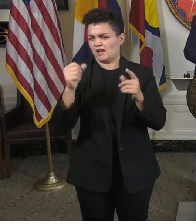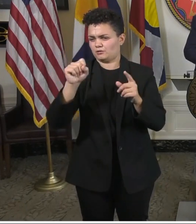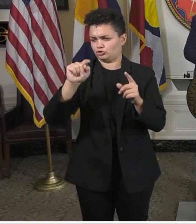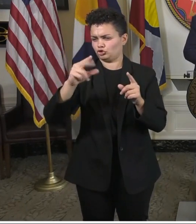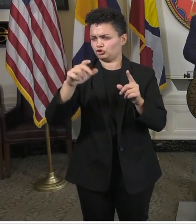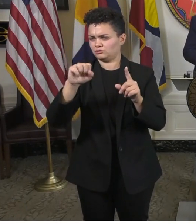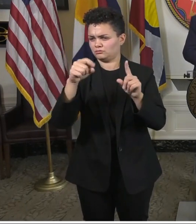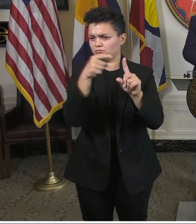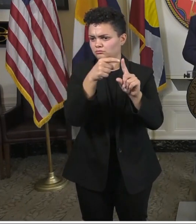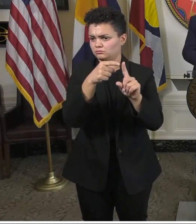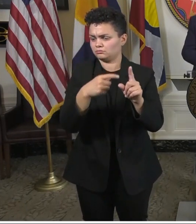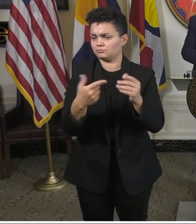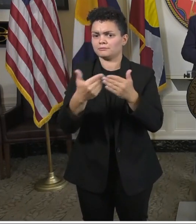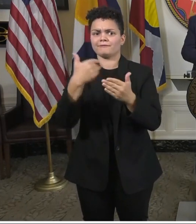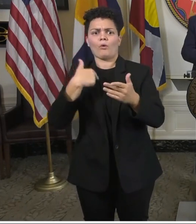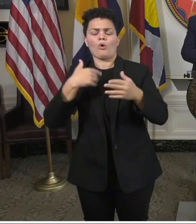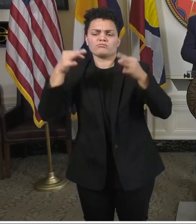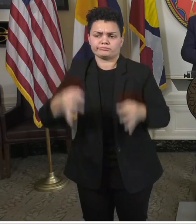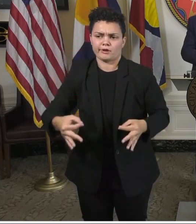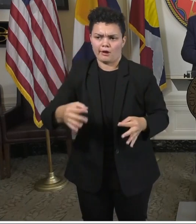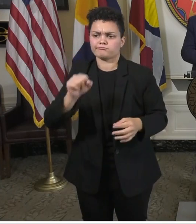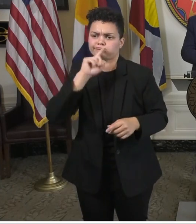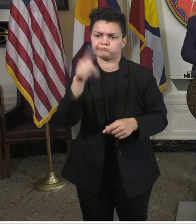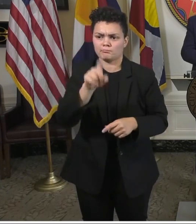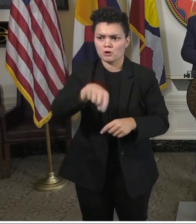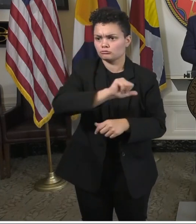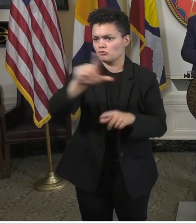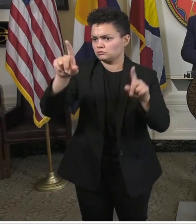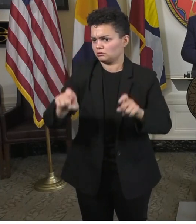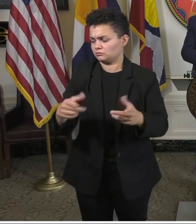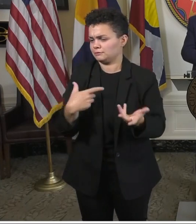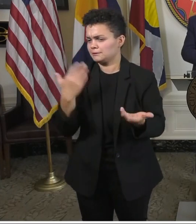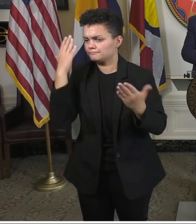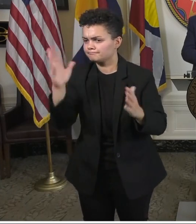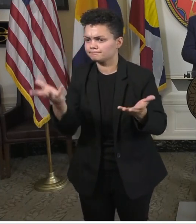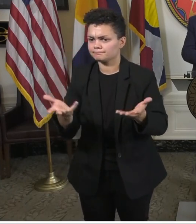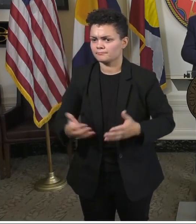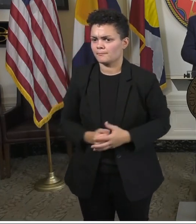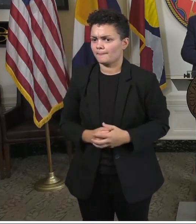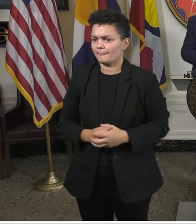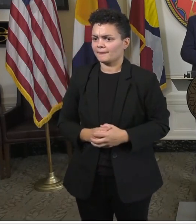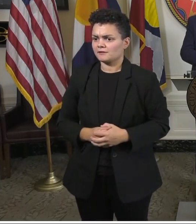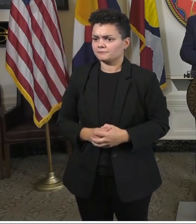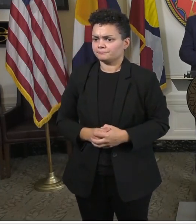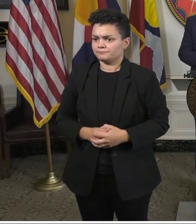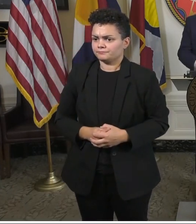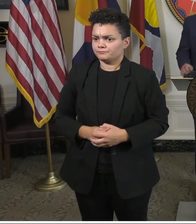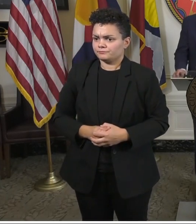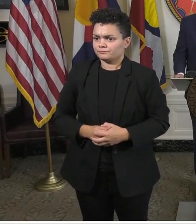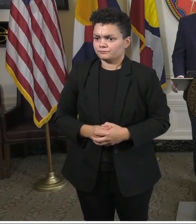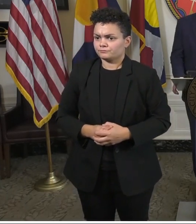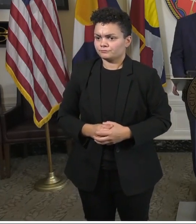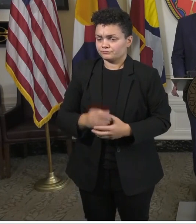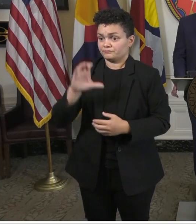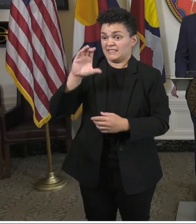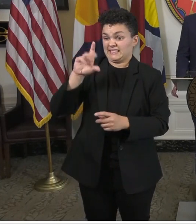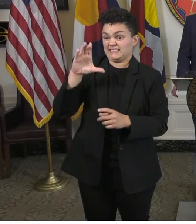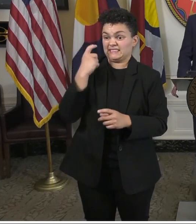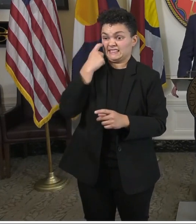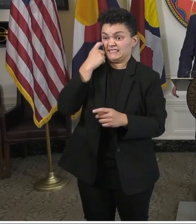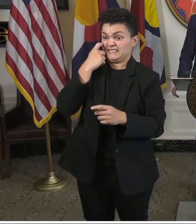Well, the CDC, as you know, changed its guidelines suddenly, saying you should only be tested if you